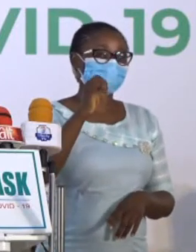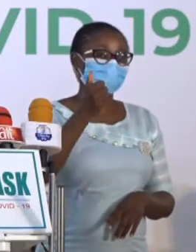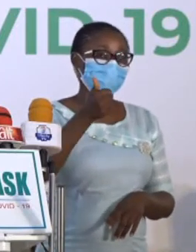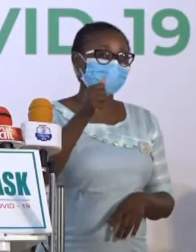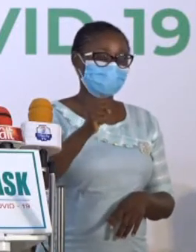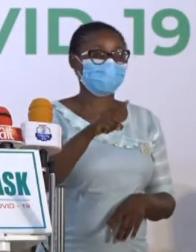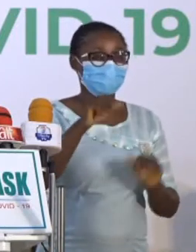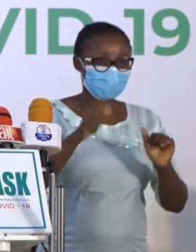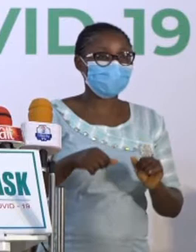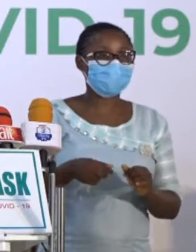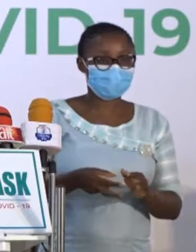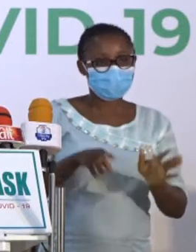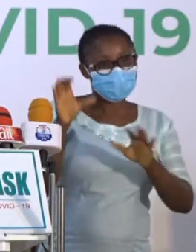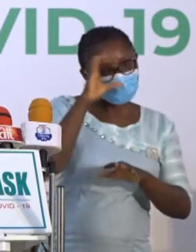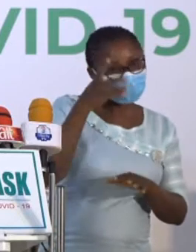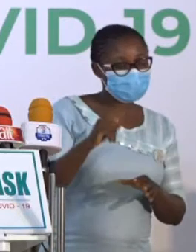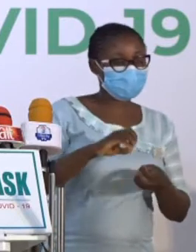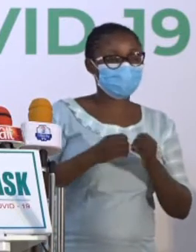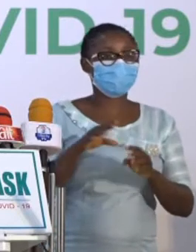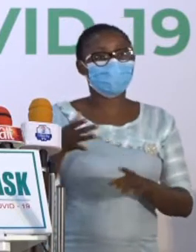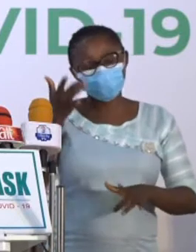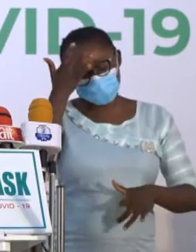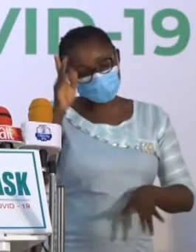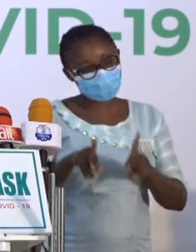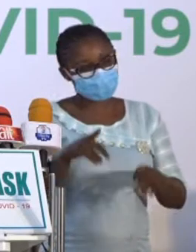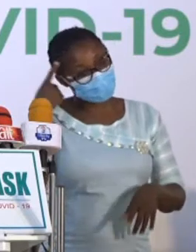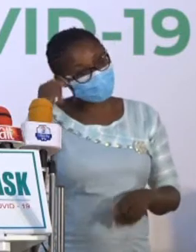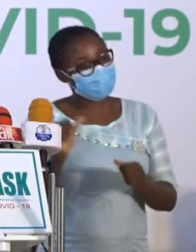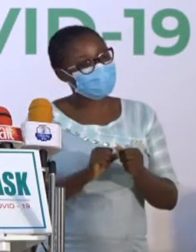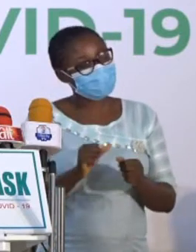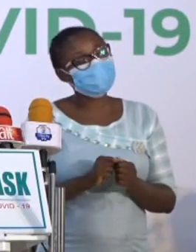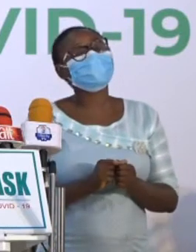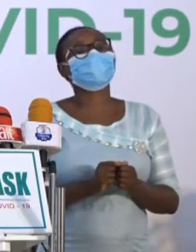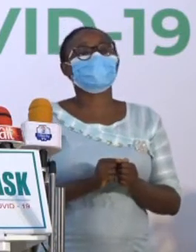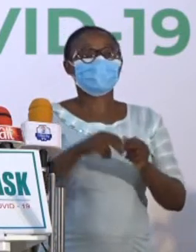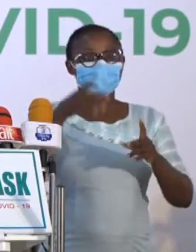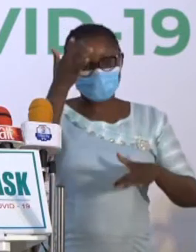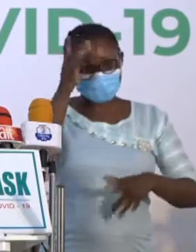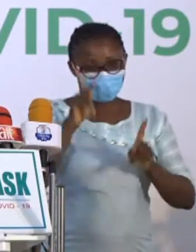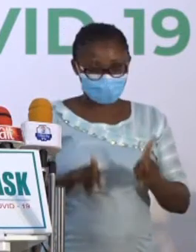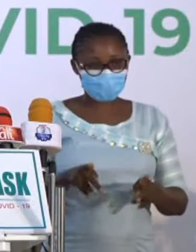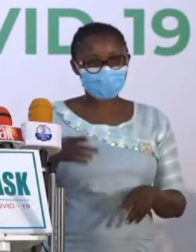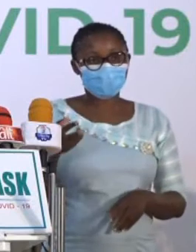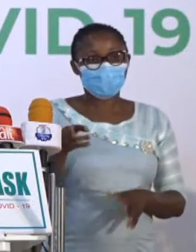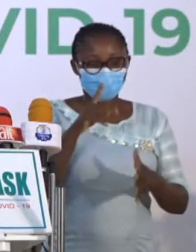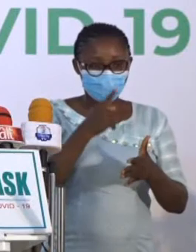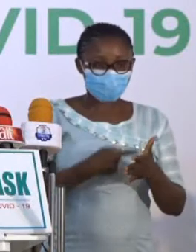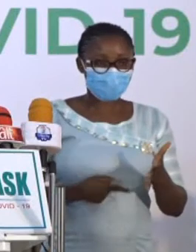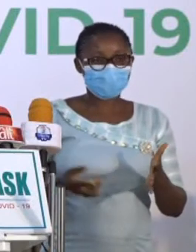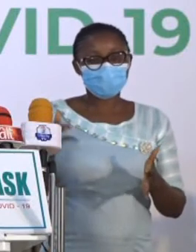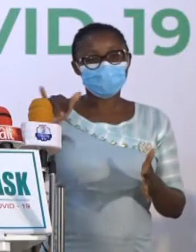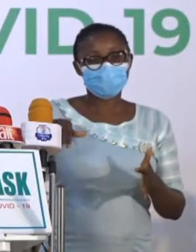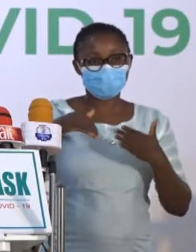cases and specific indicators for each case, their symptoms, the current status. It's a whole